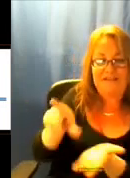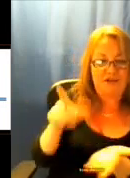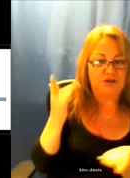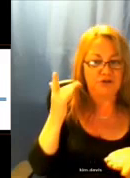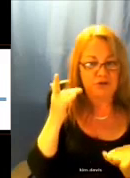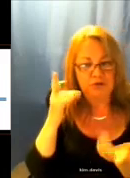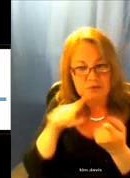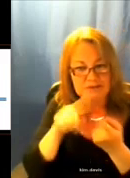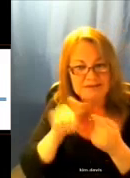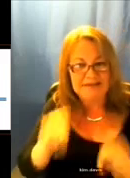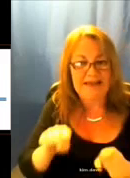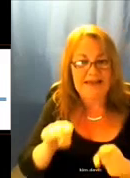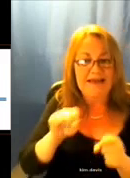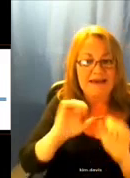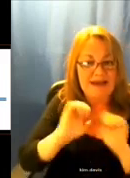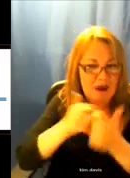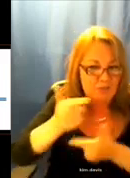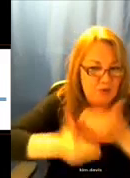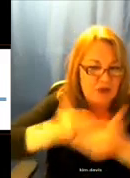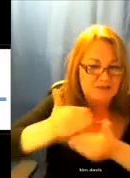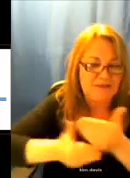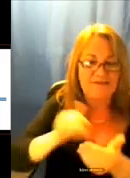and proceedings.